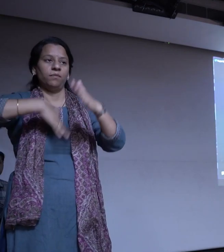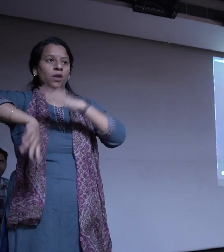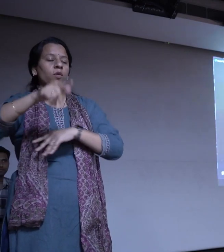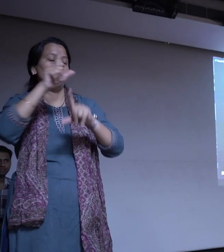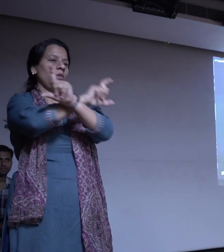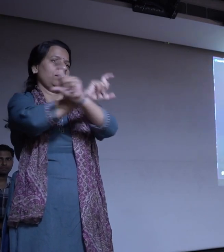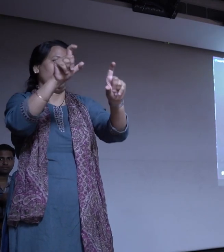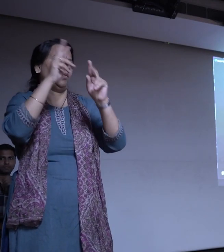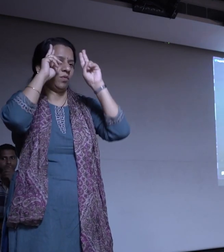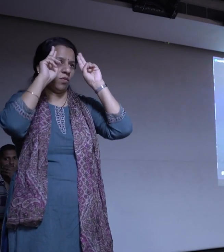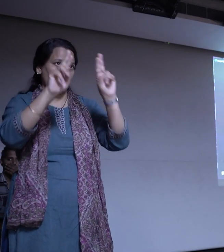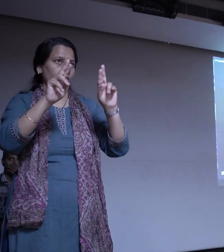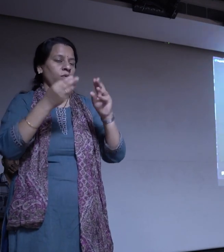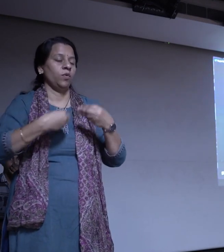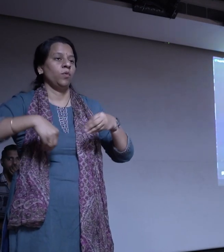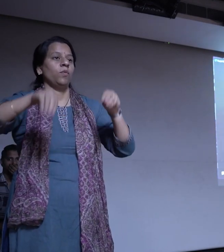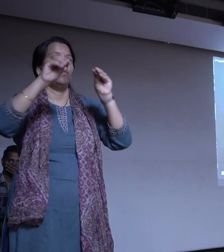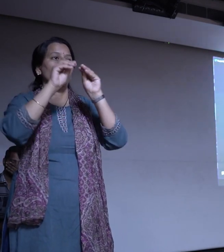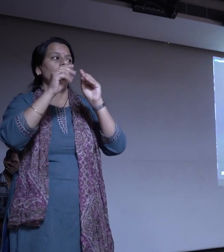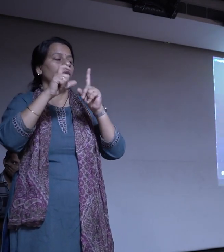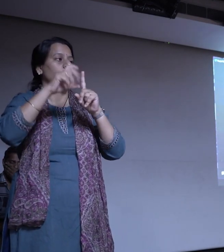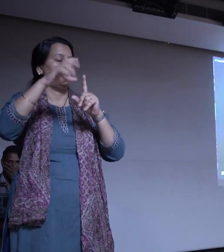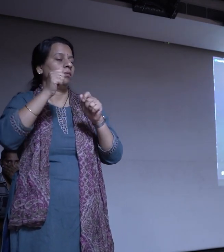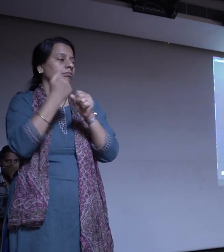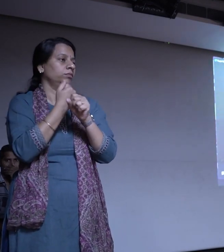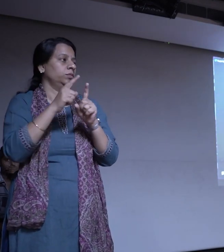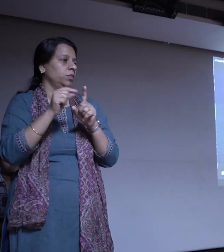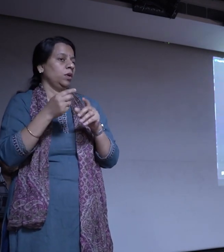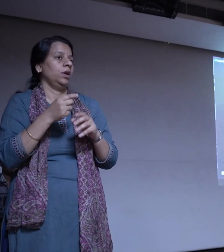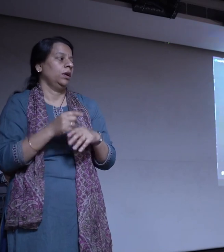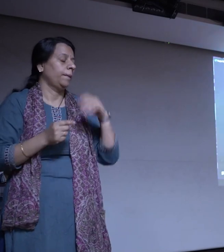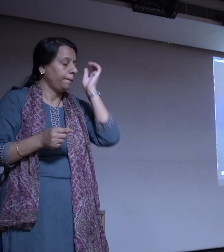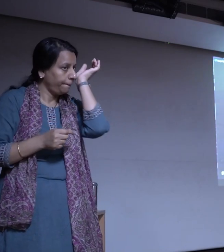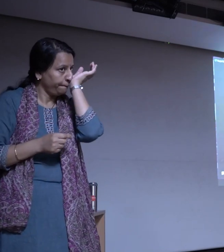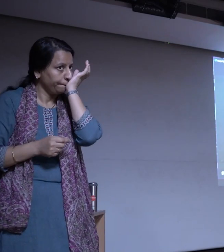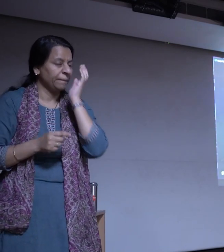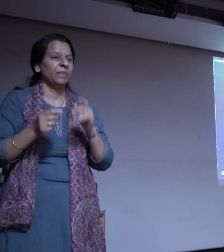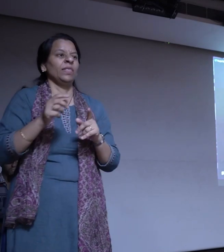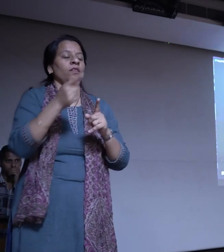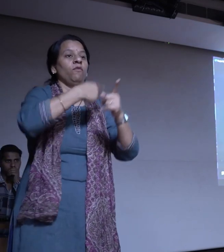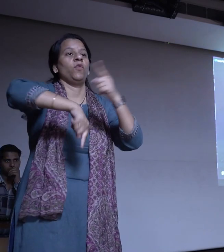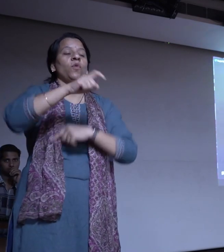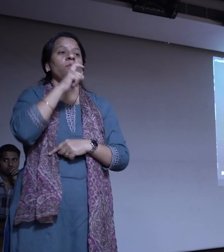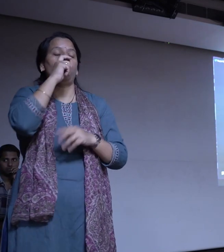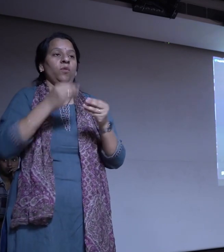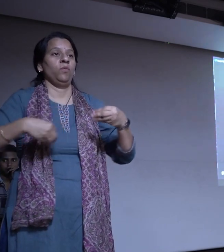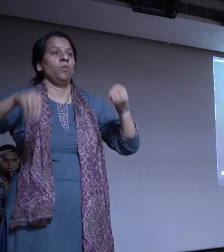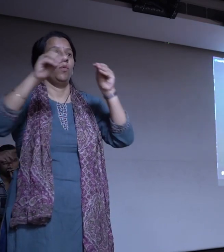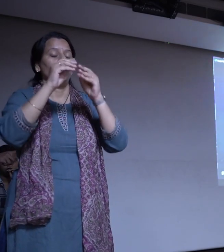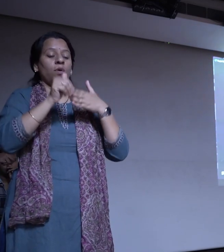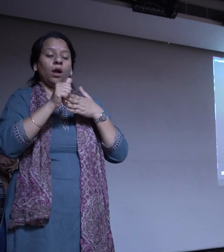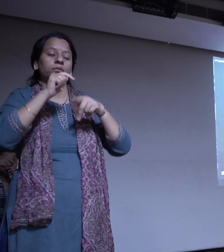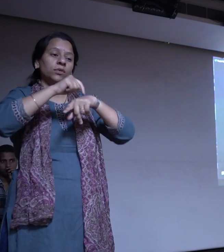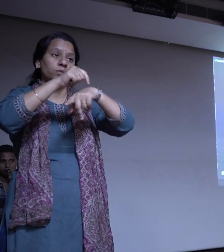we should organize events like this more often in our department sir it is indeed a matter of Pride for all of us to work under your